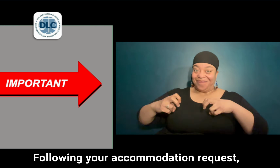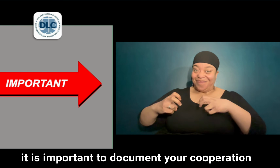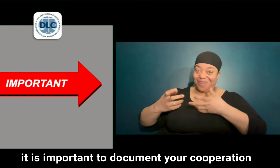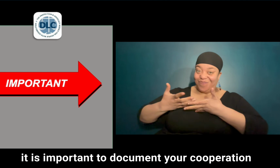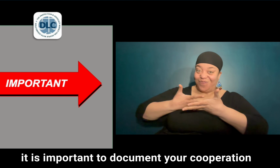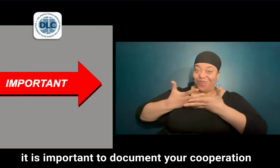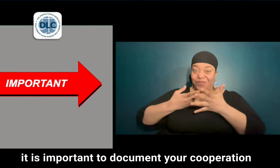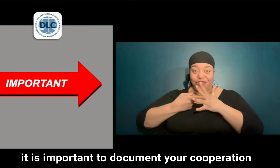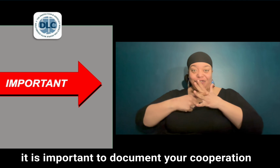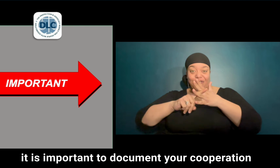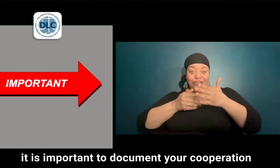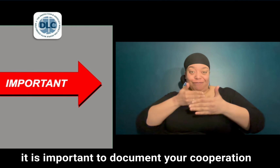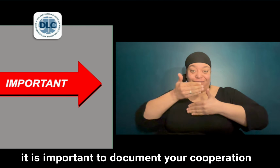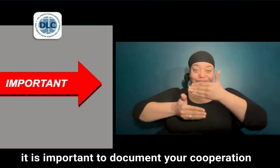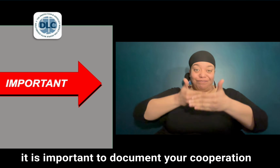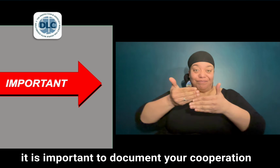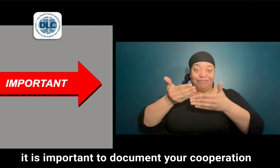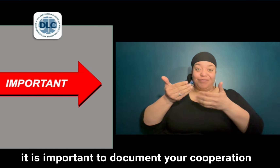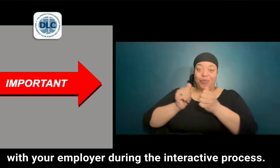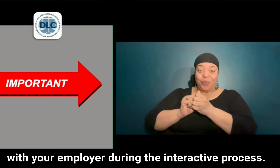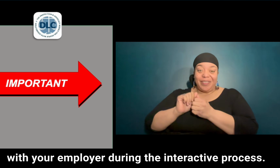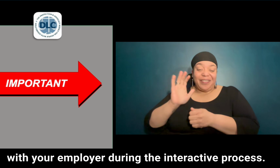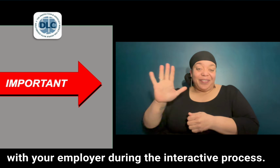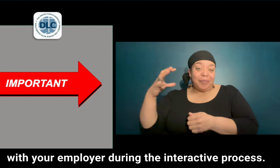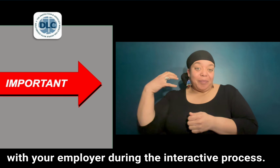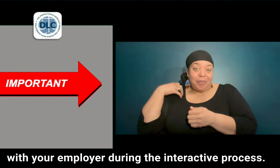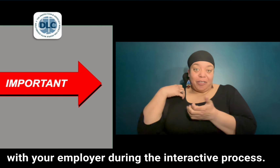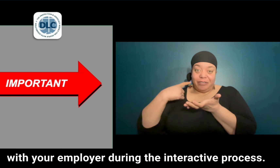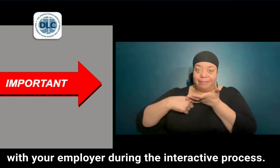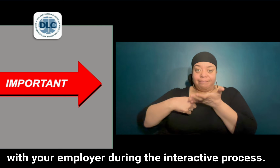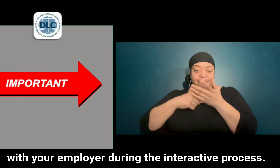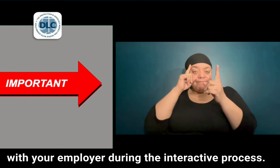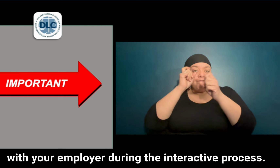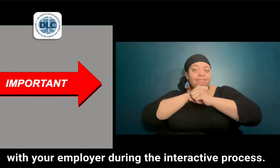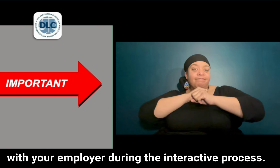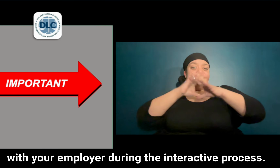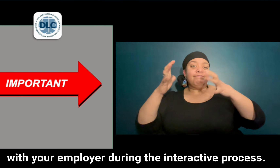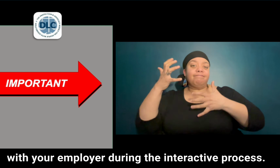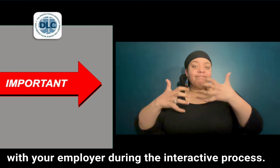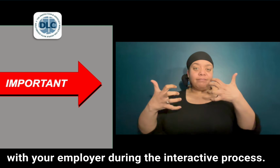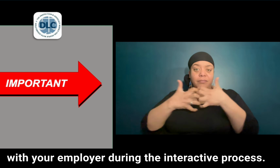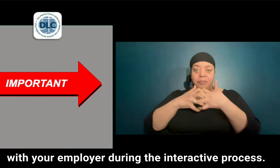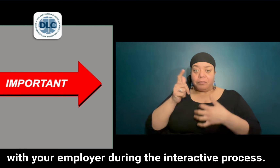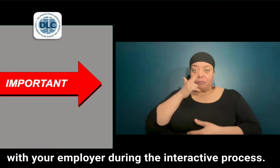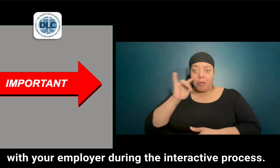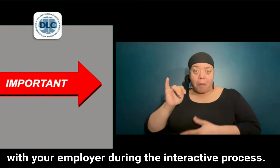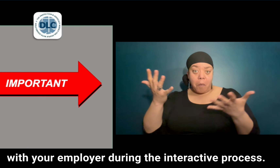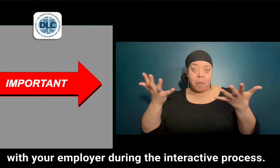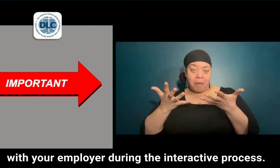it is important to document your cooperation with your employer during the interactive process.